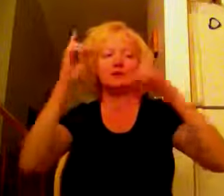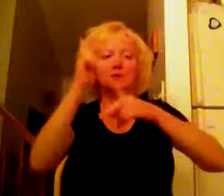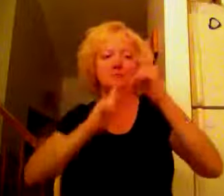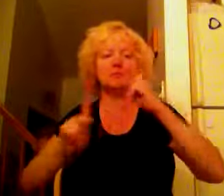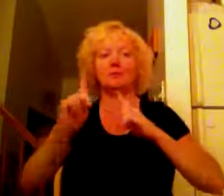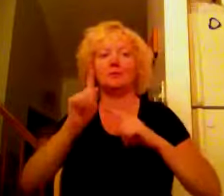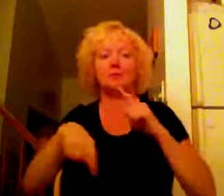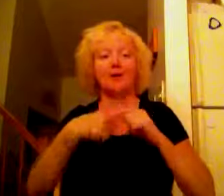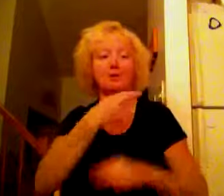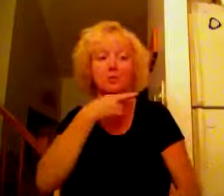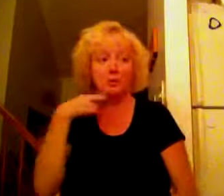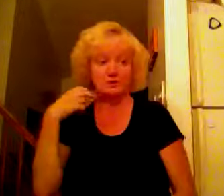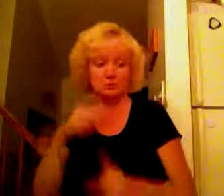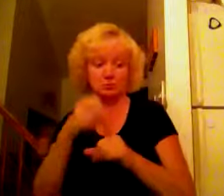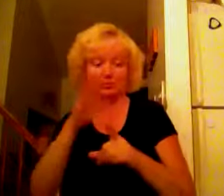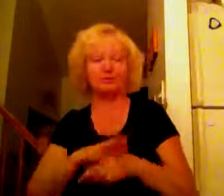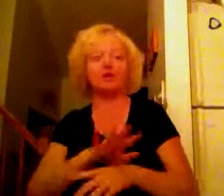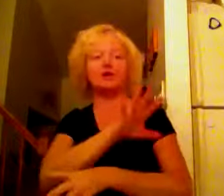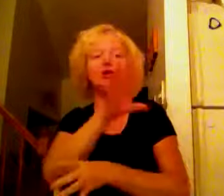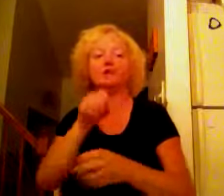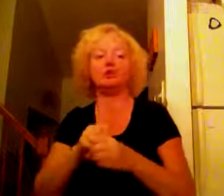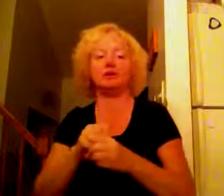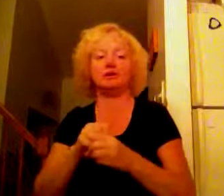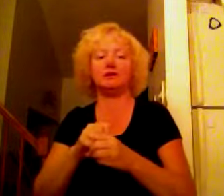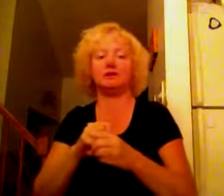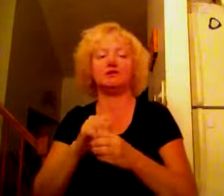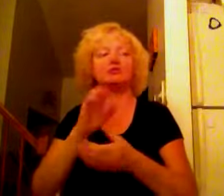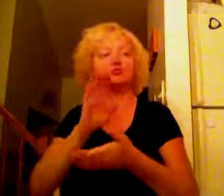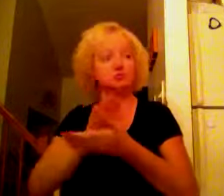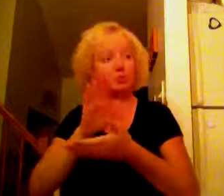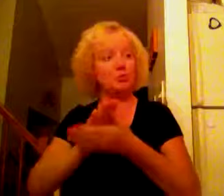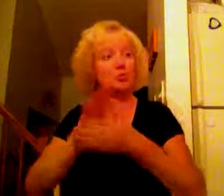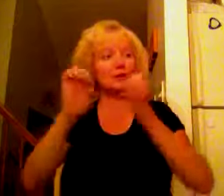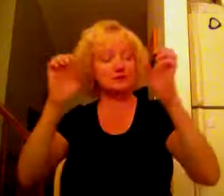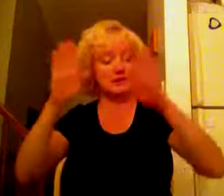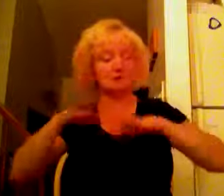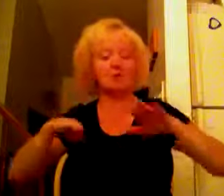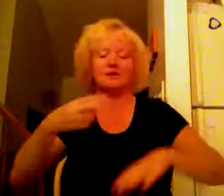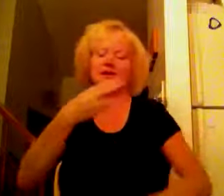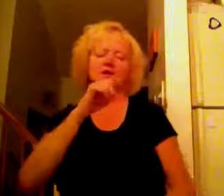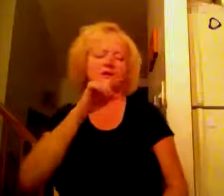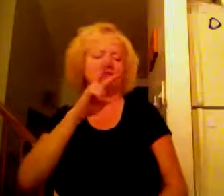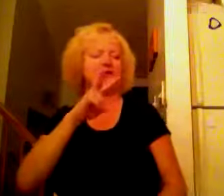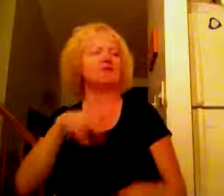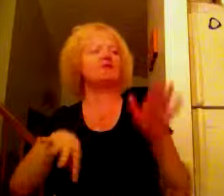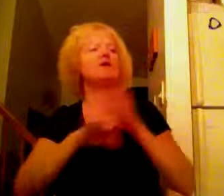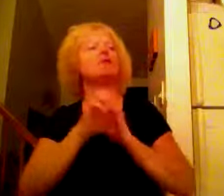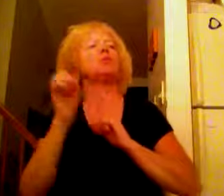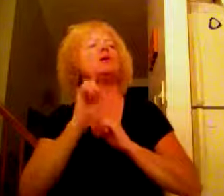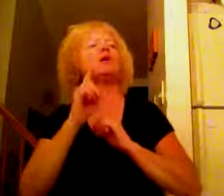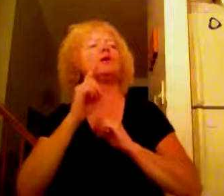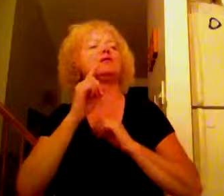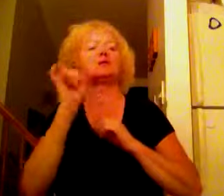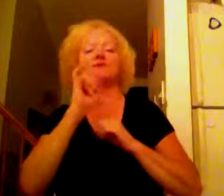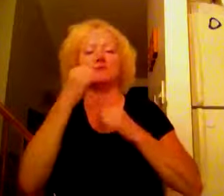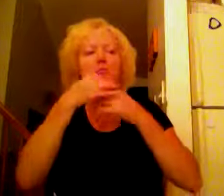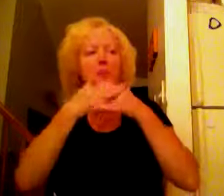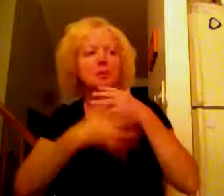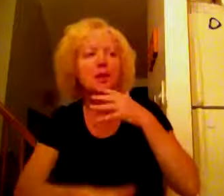them, including educating children in schools. HIV is found in infected blood, it's found in semen,